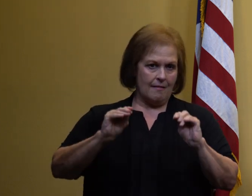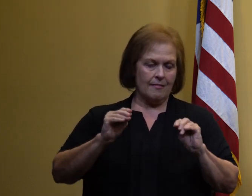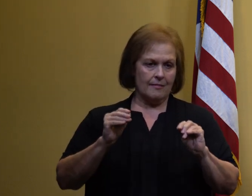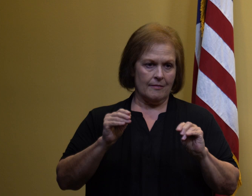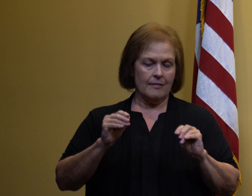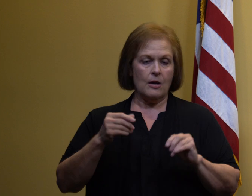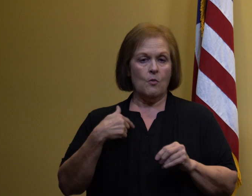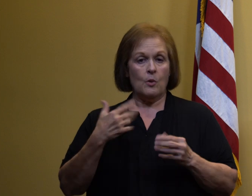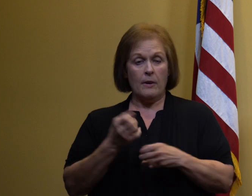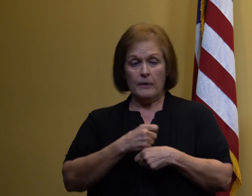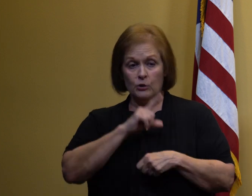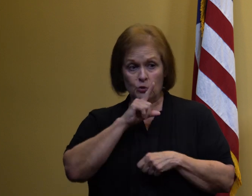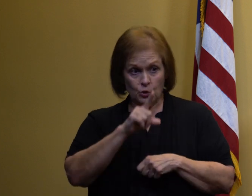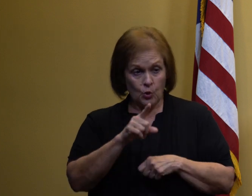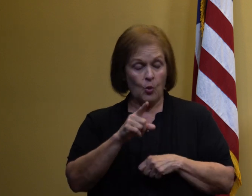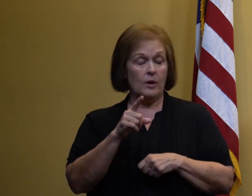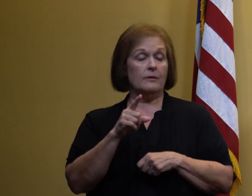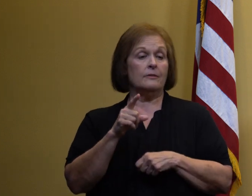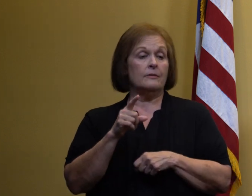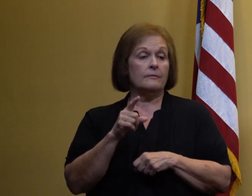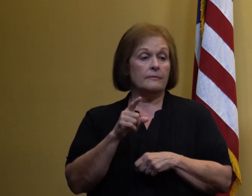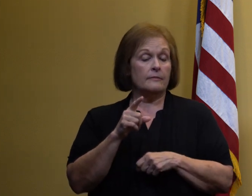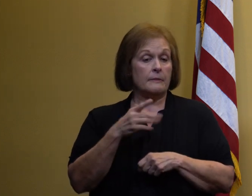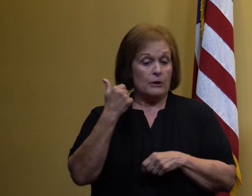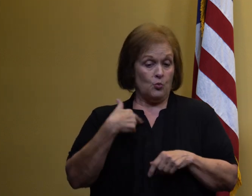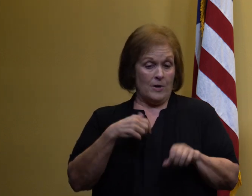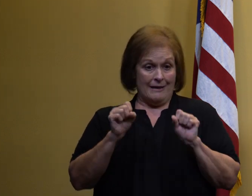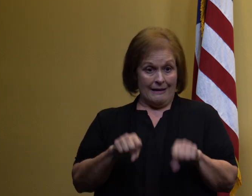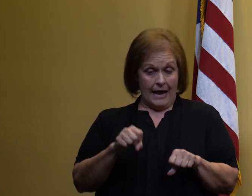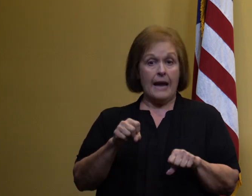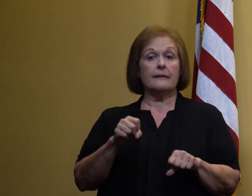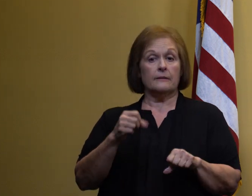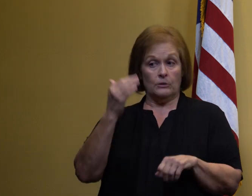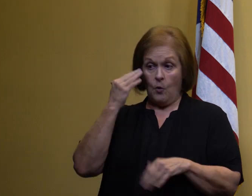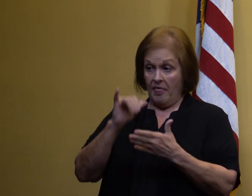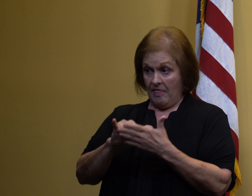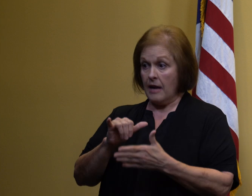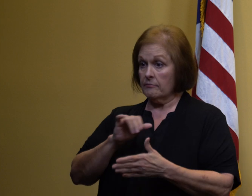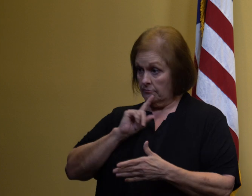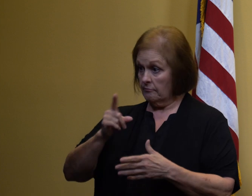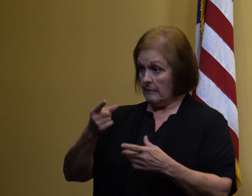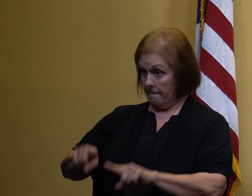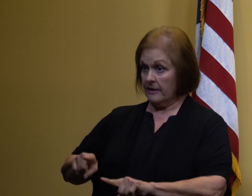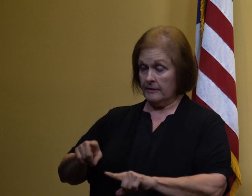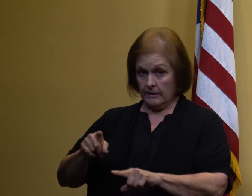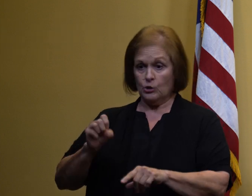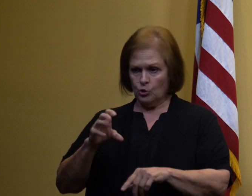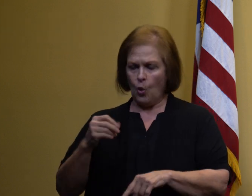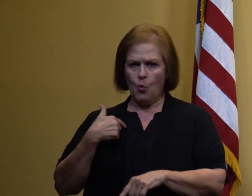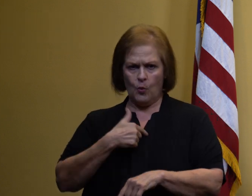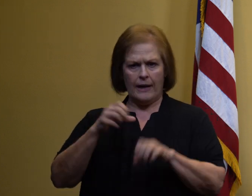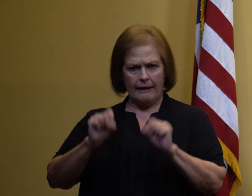to ensure the best that we can, that this happens so that we can get the Flower Tower back